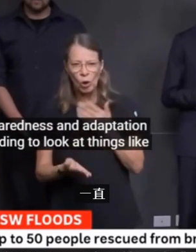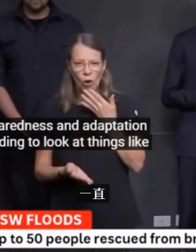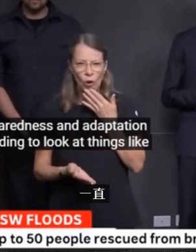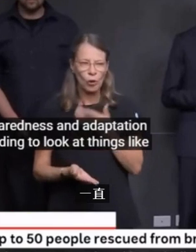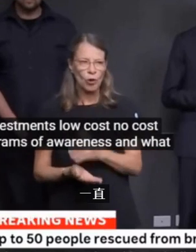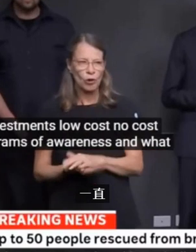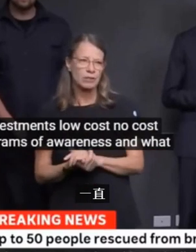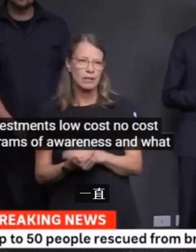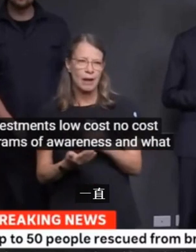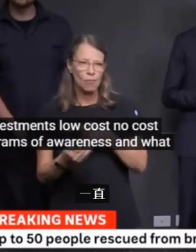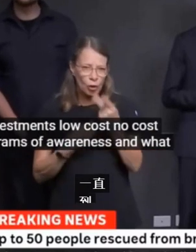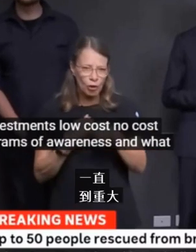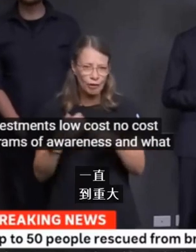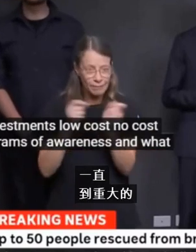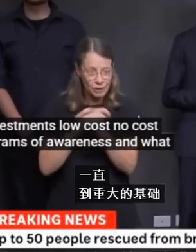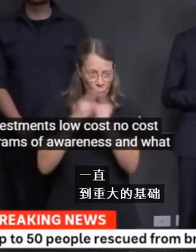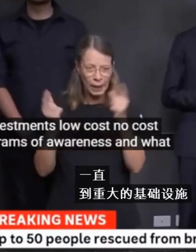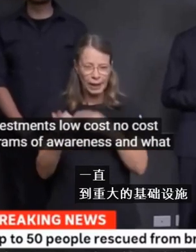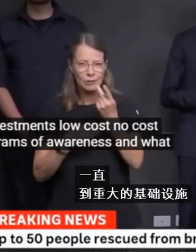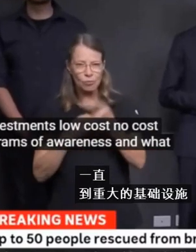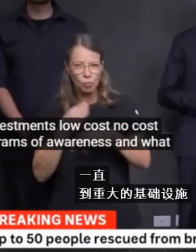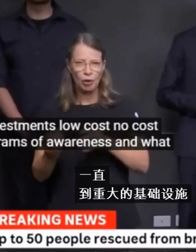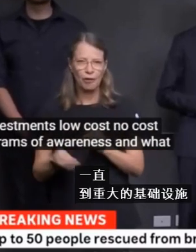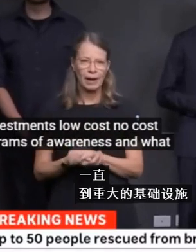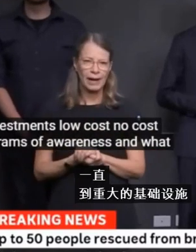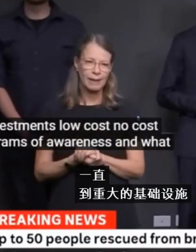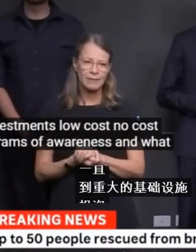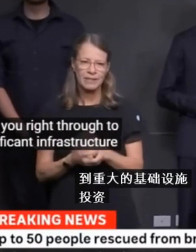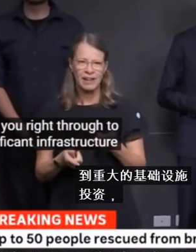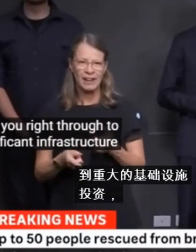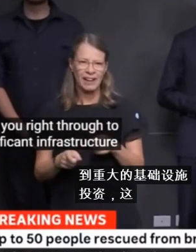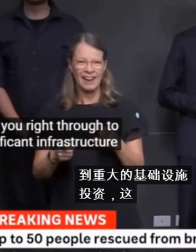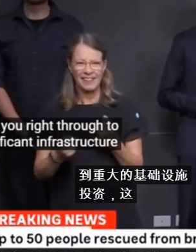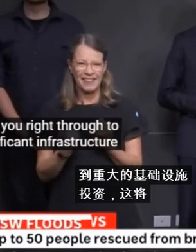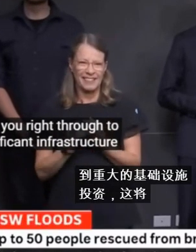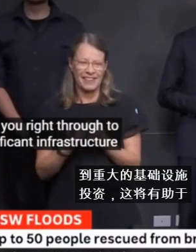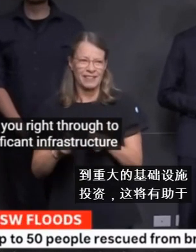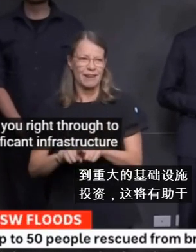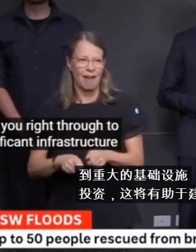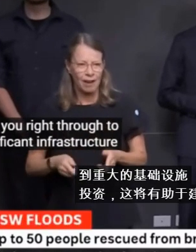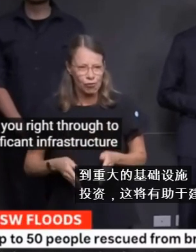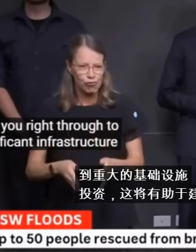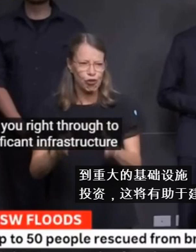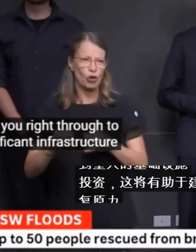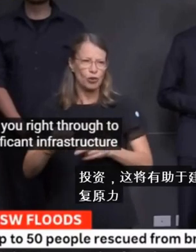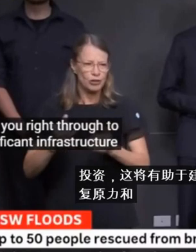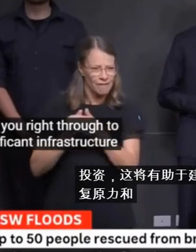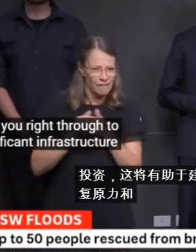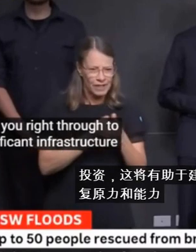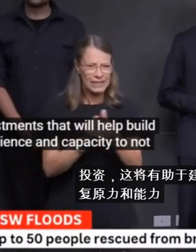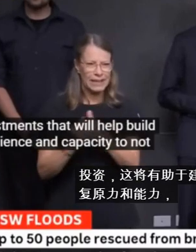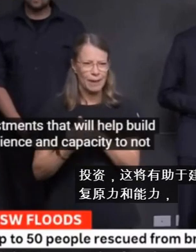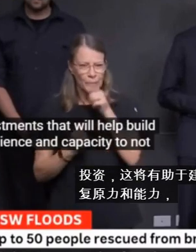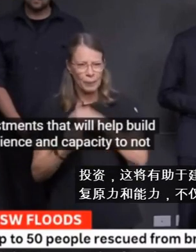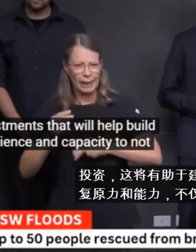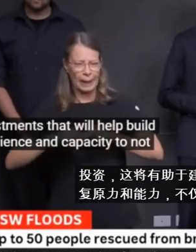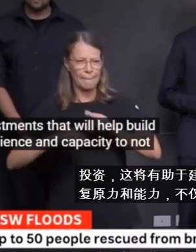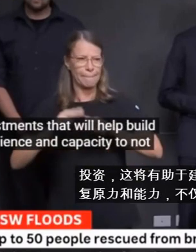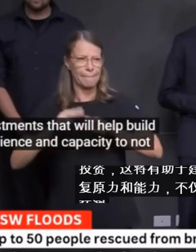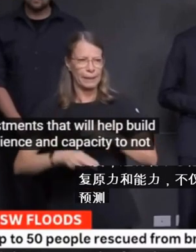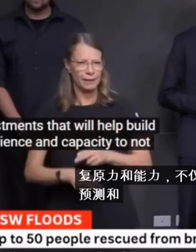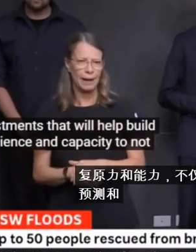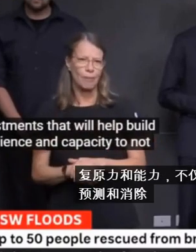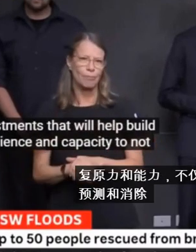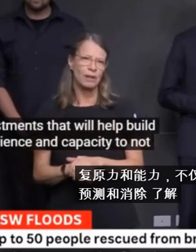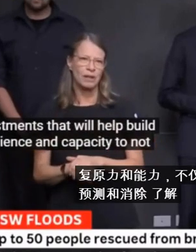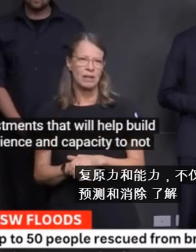programs of awareness and what have you, right through to significant infrastructure investments that will help build resilience and capacity to not